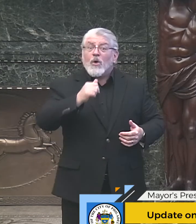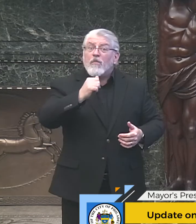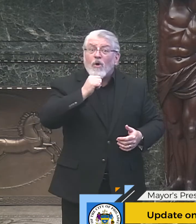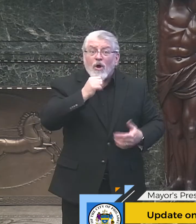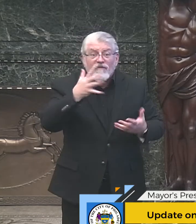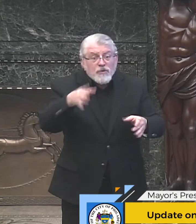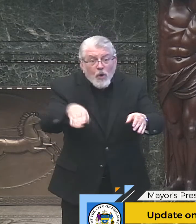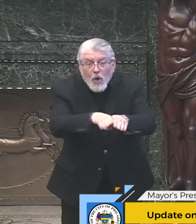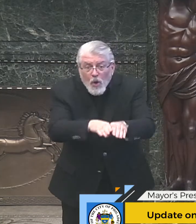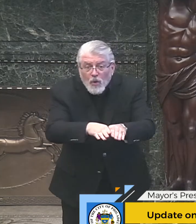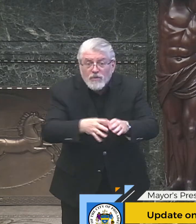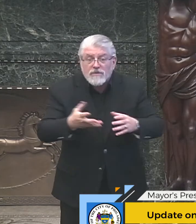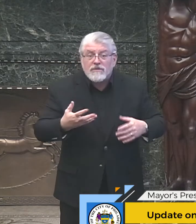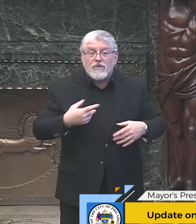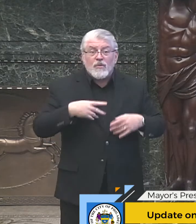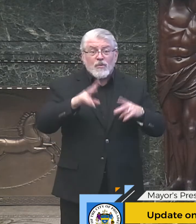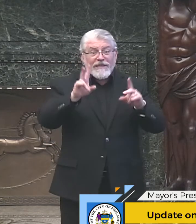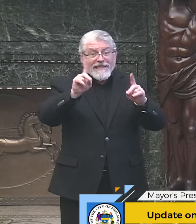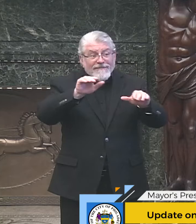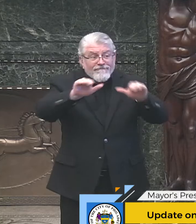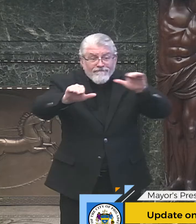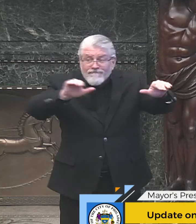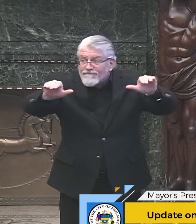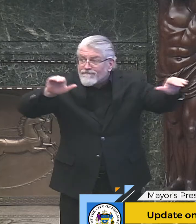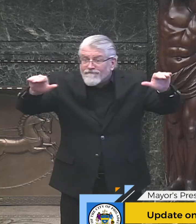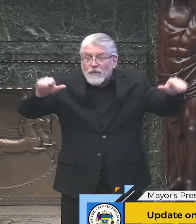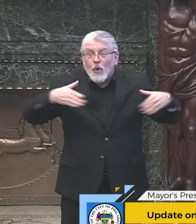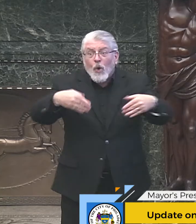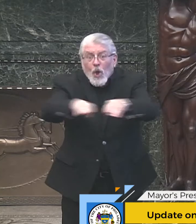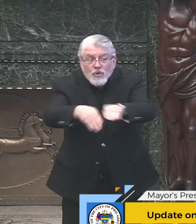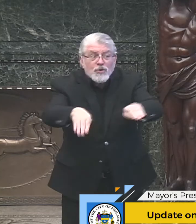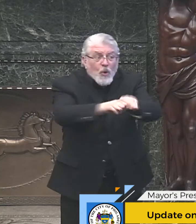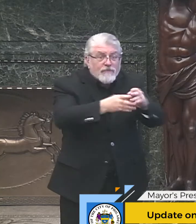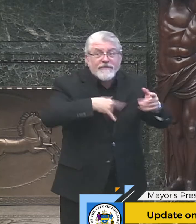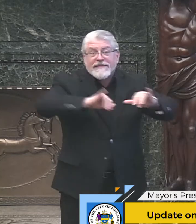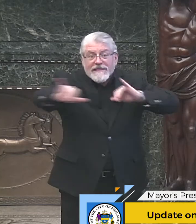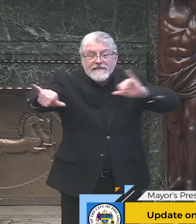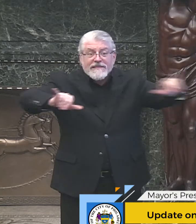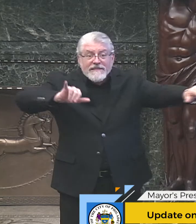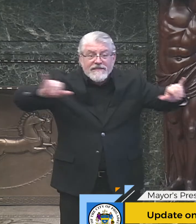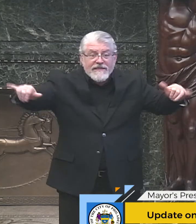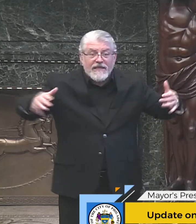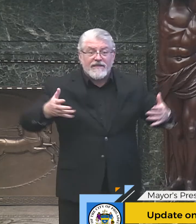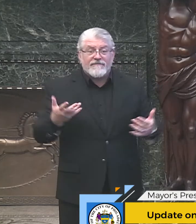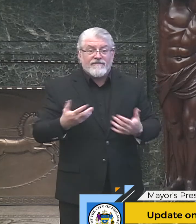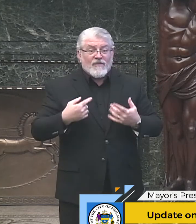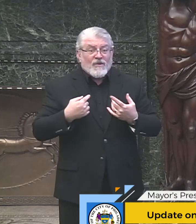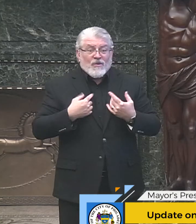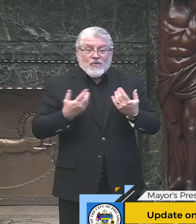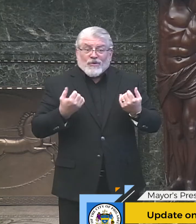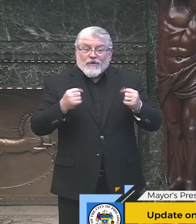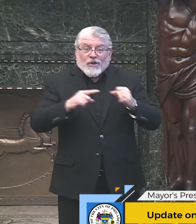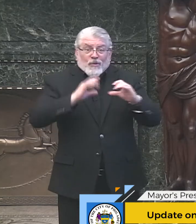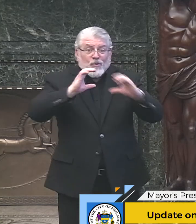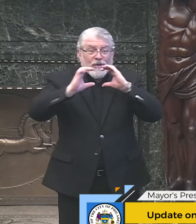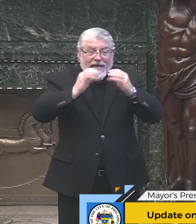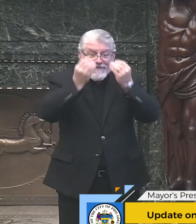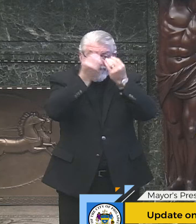guidance. We're communicating as best we can with people, and we need people's cooperation.